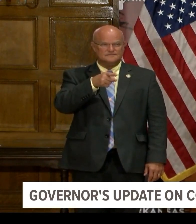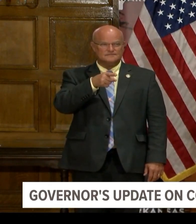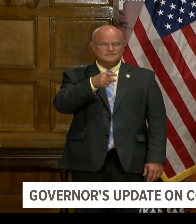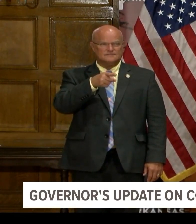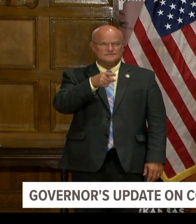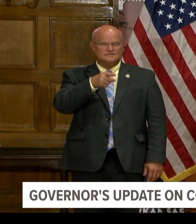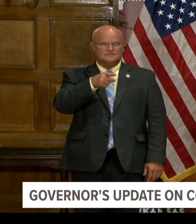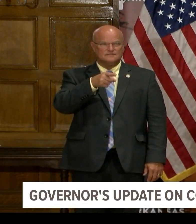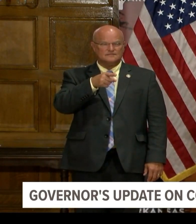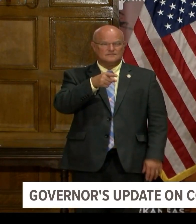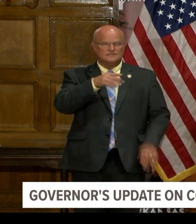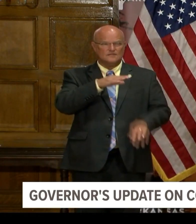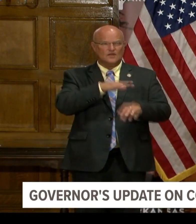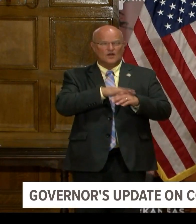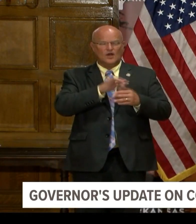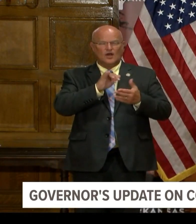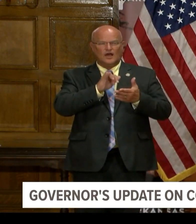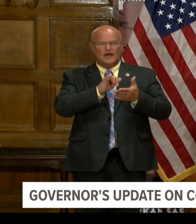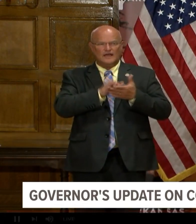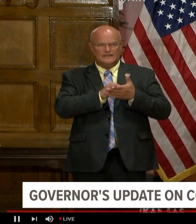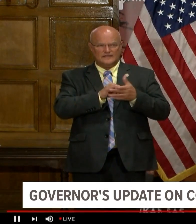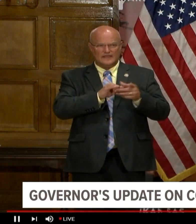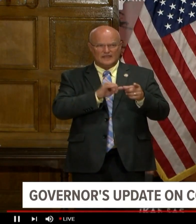Kind of on that note,